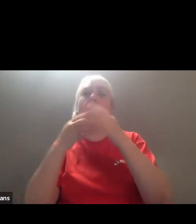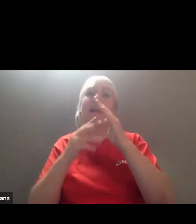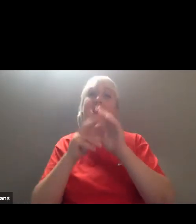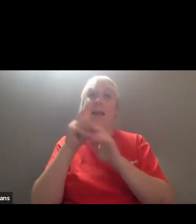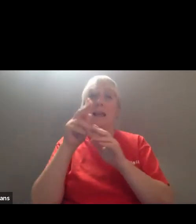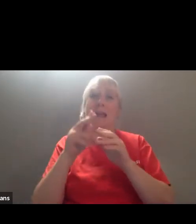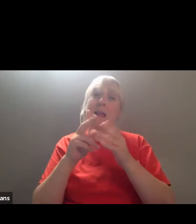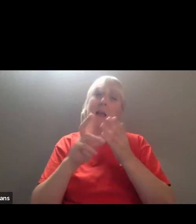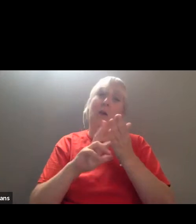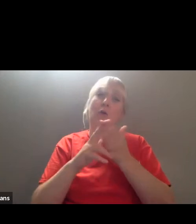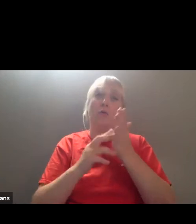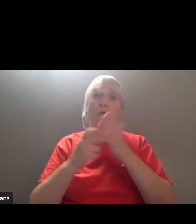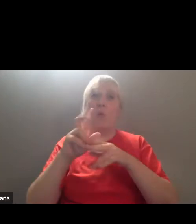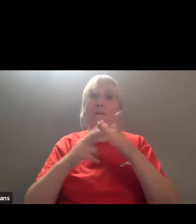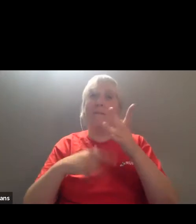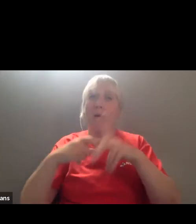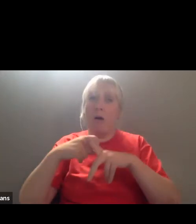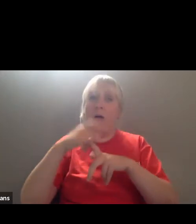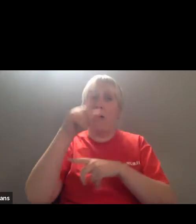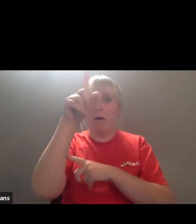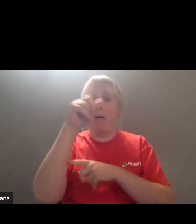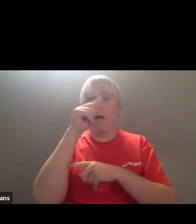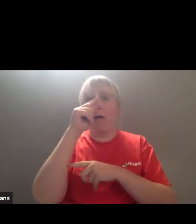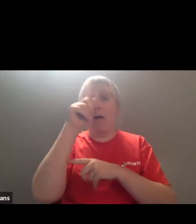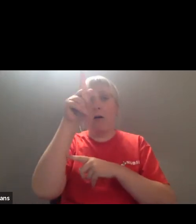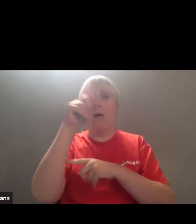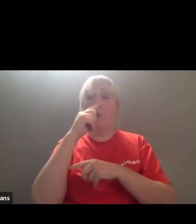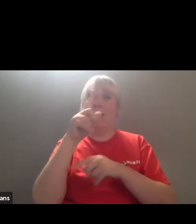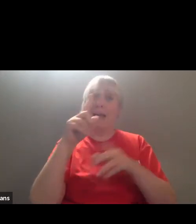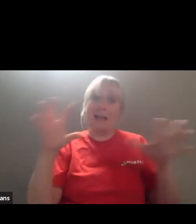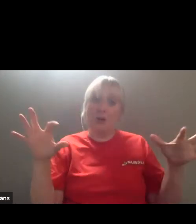we can actually unite communities